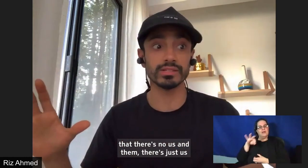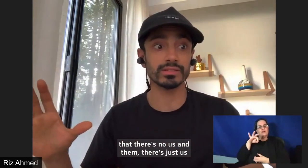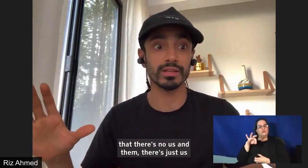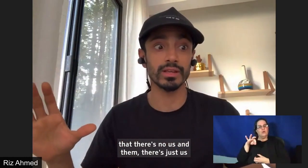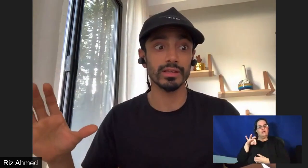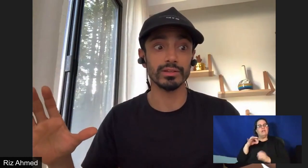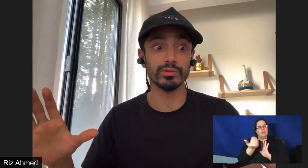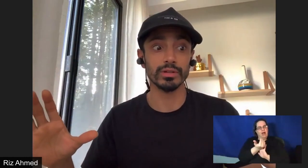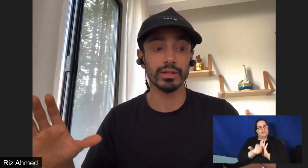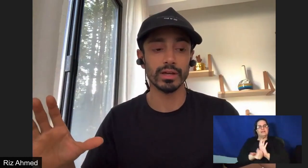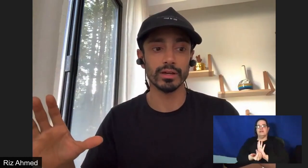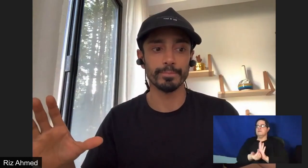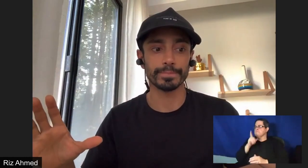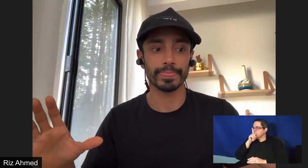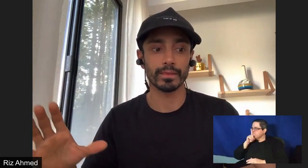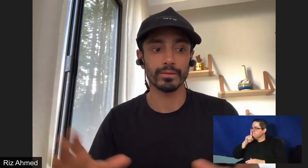them, there's just us, you know.